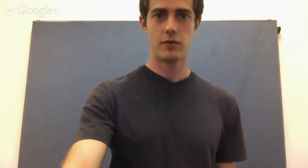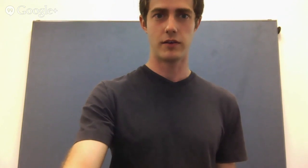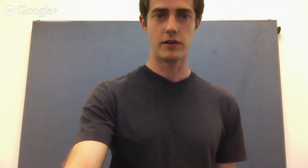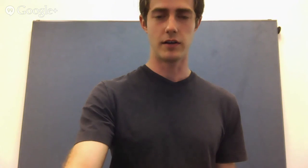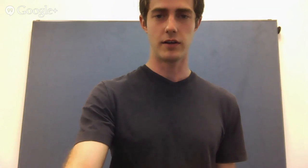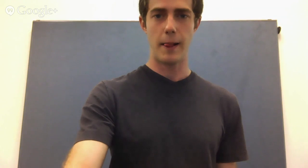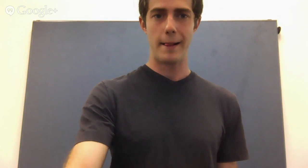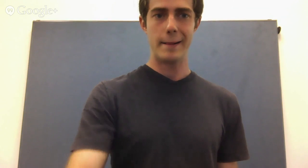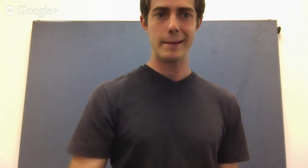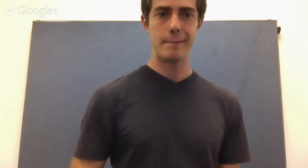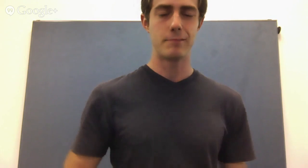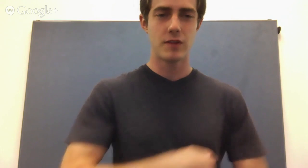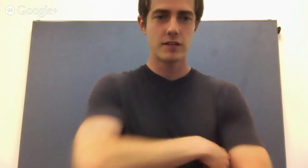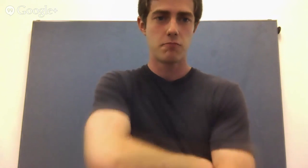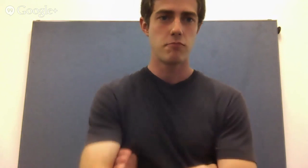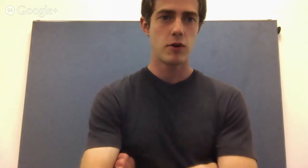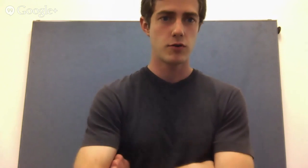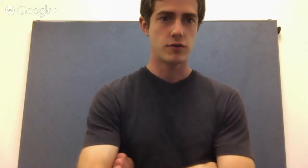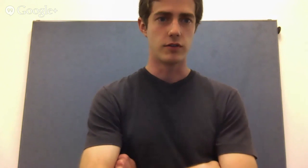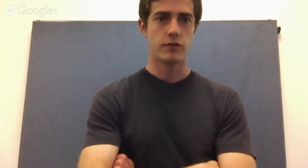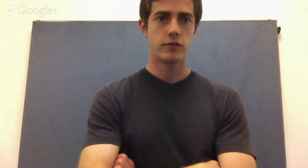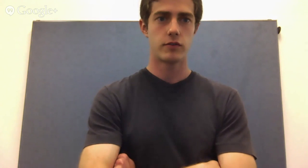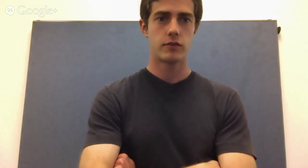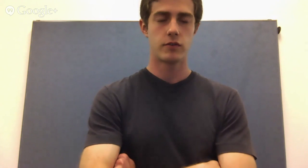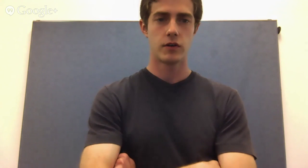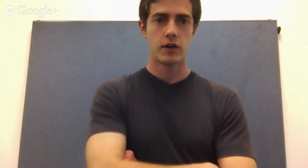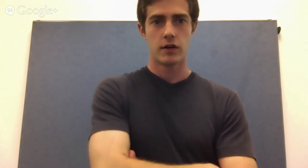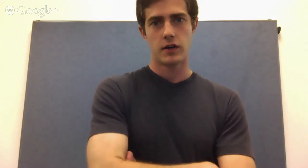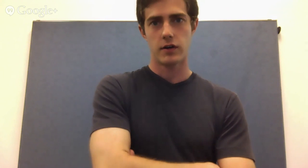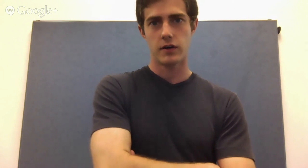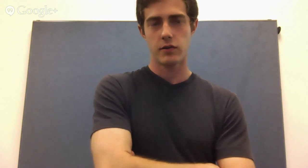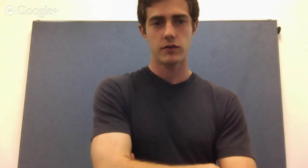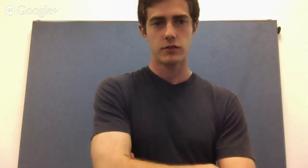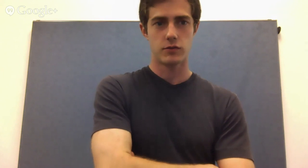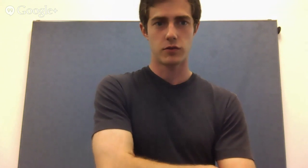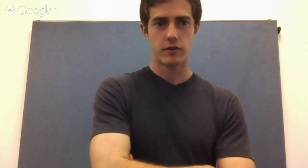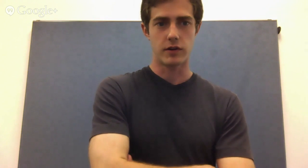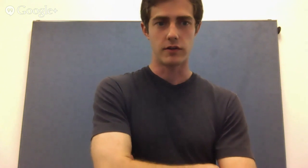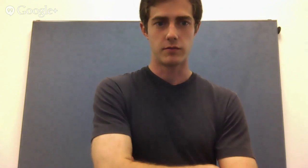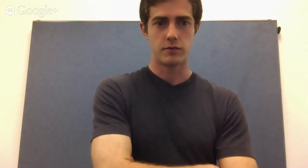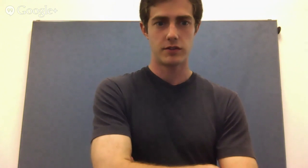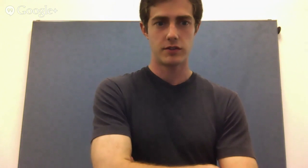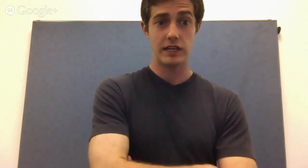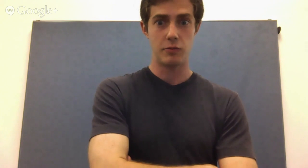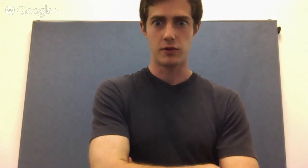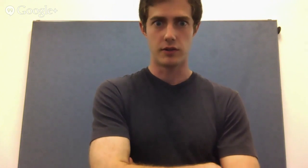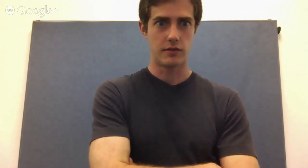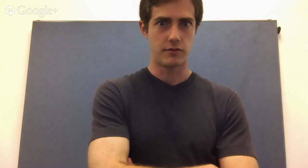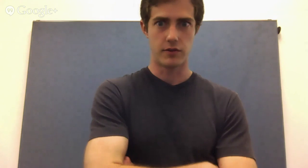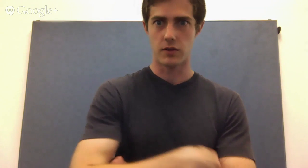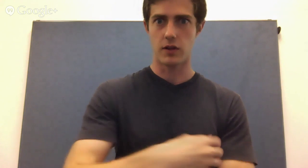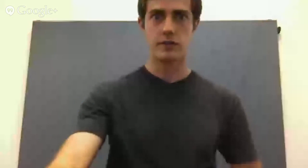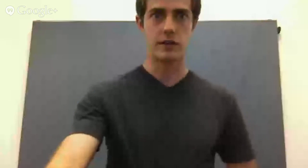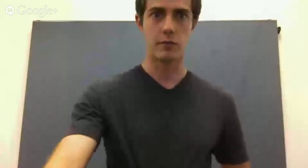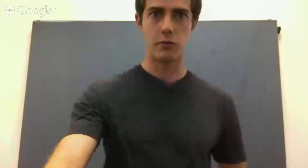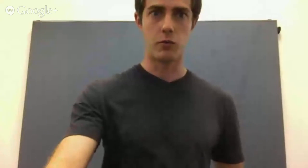internet. So that's Emotions. I'll give you all just sort of a sample of the glosses that I've been working